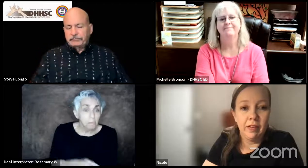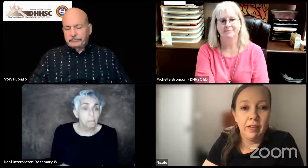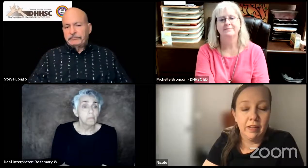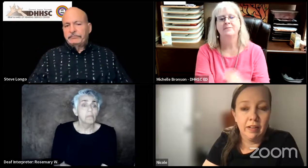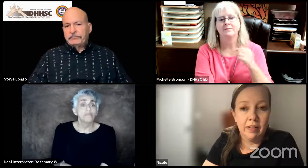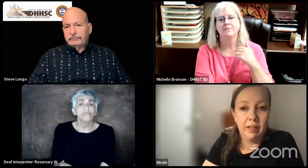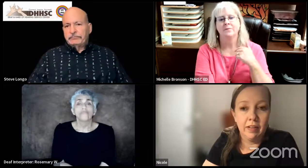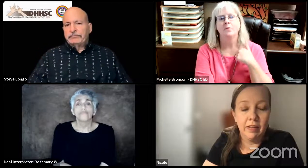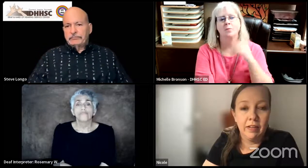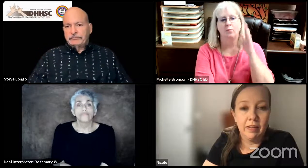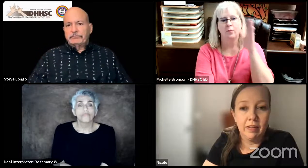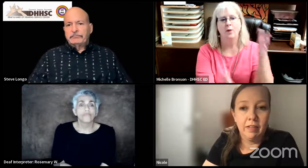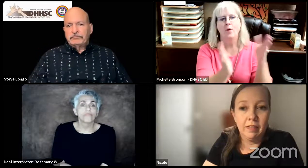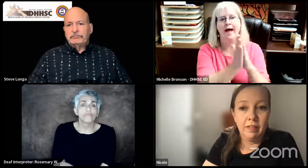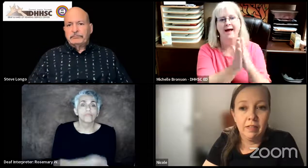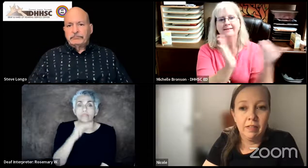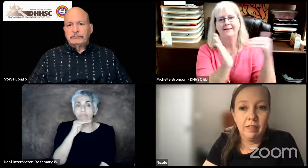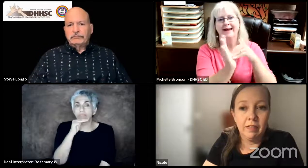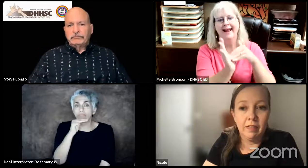Sure.